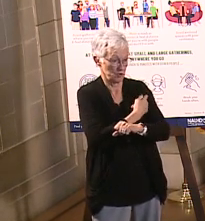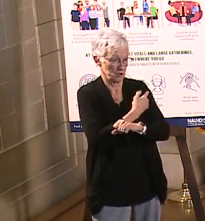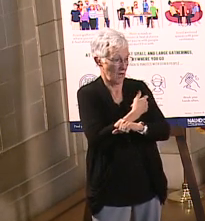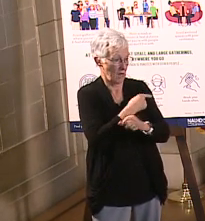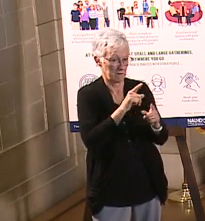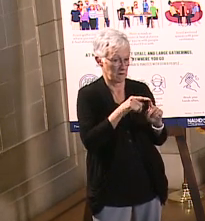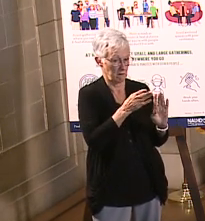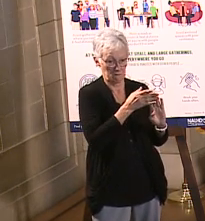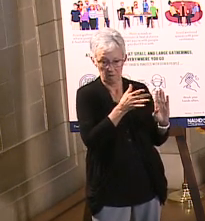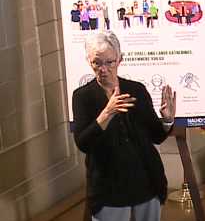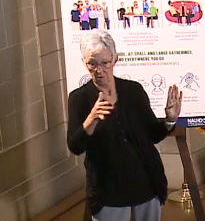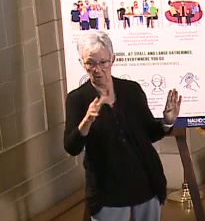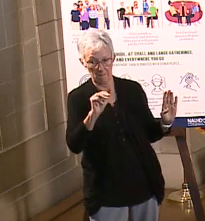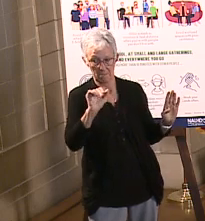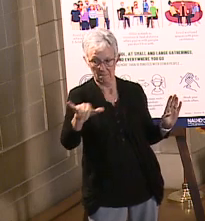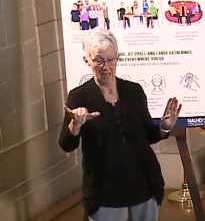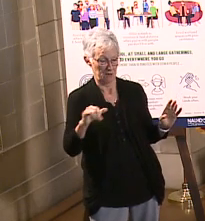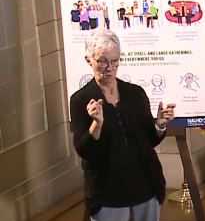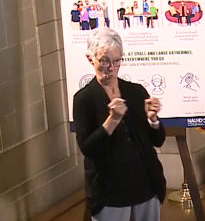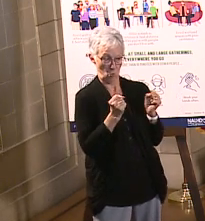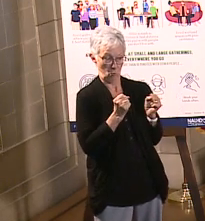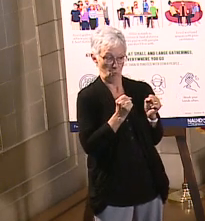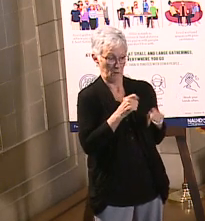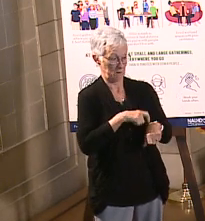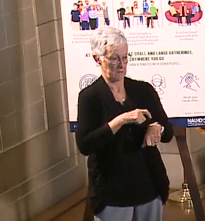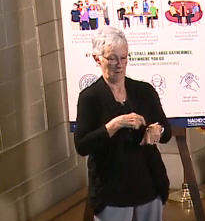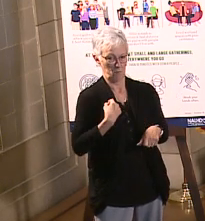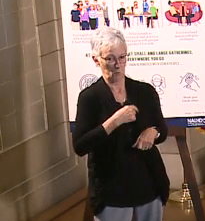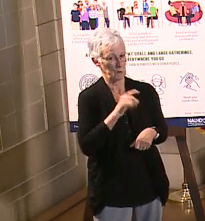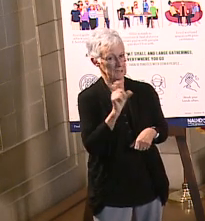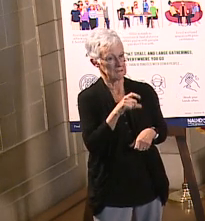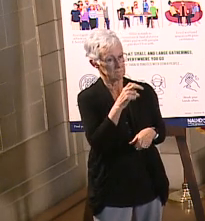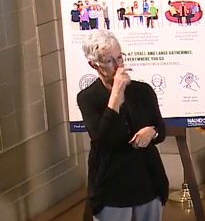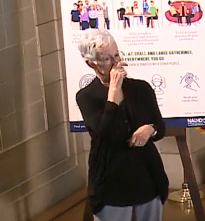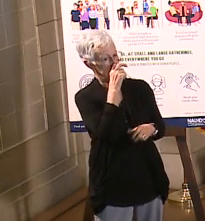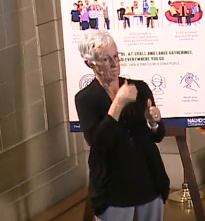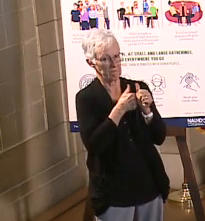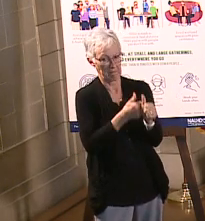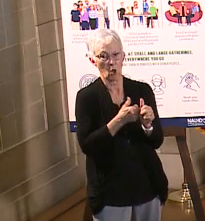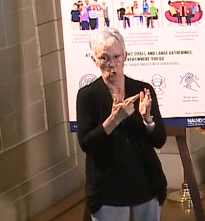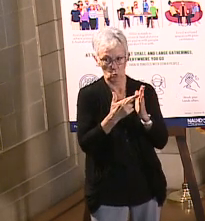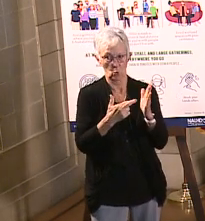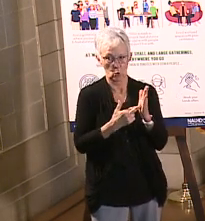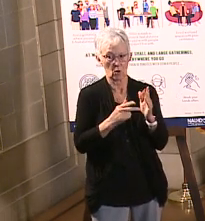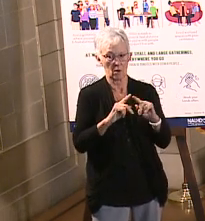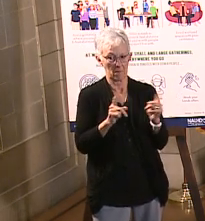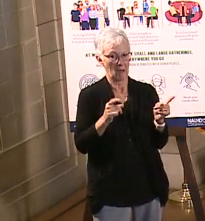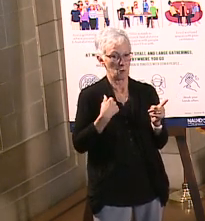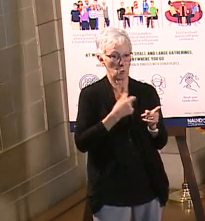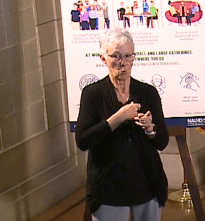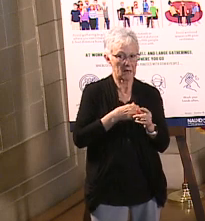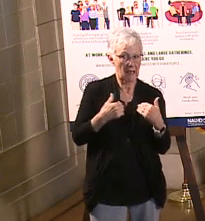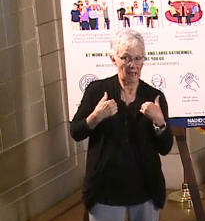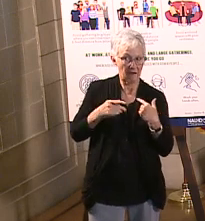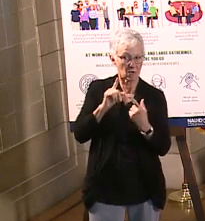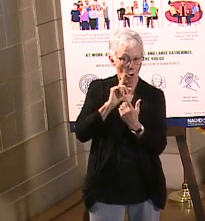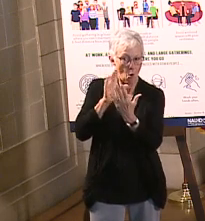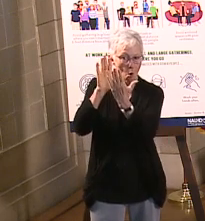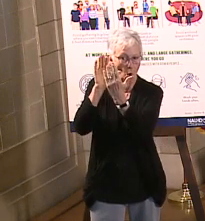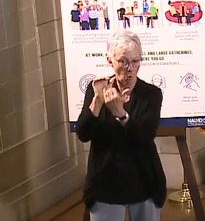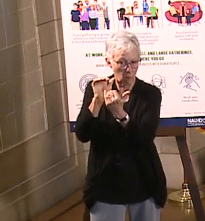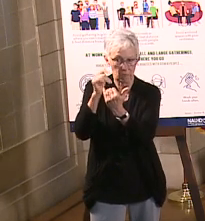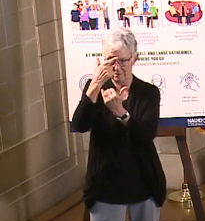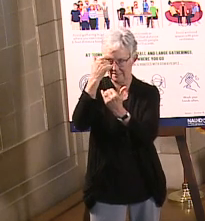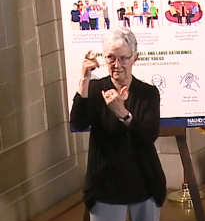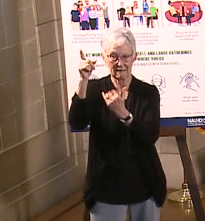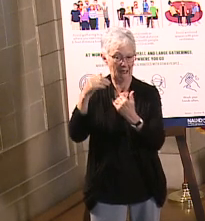be important as we go through this winter. But the help is on the way, and that we have that vaccine. We just have to continue